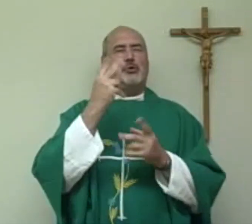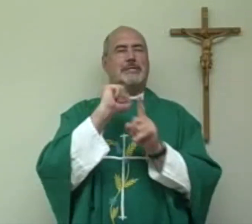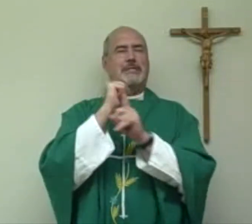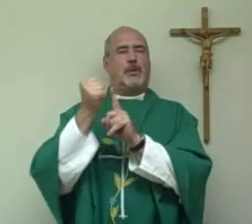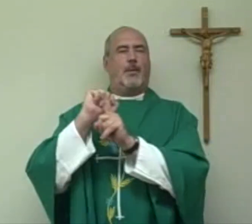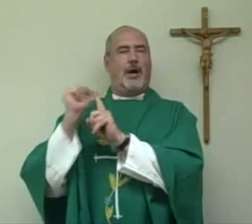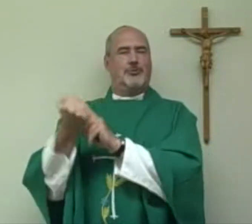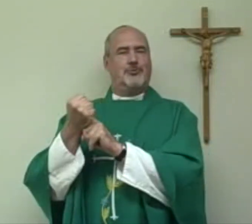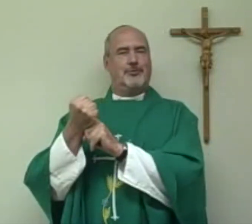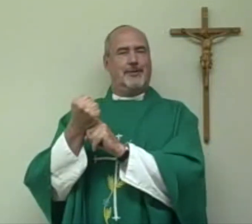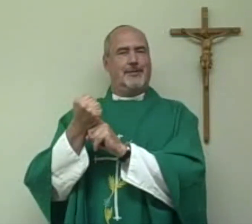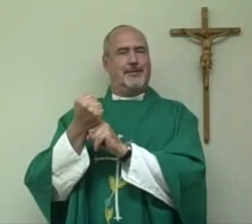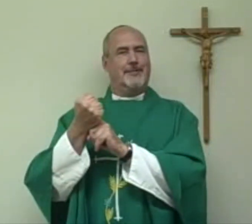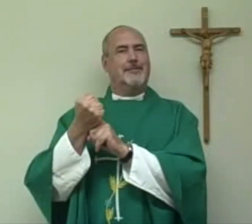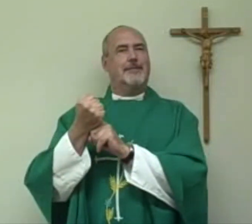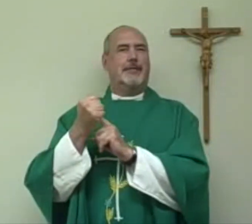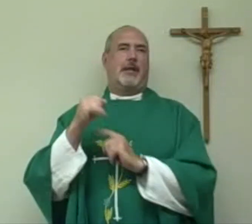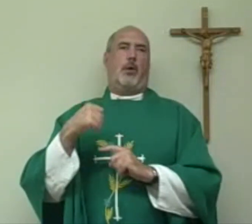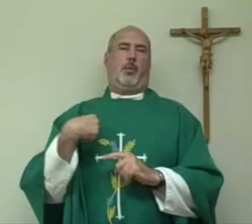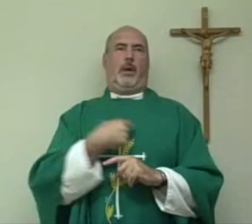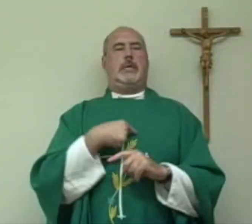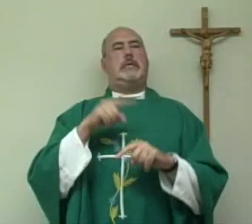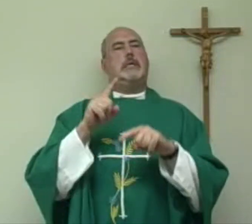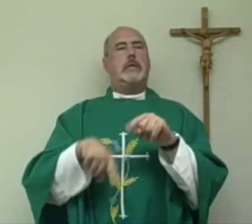And that made me think of a couple of situations.